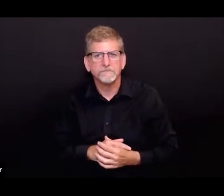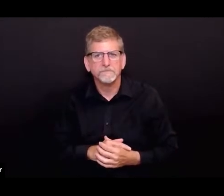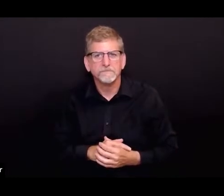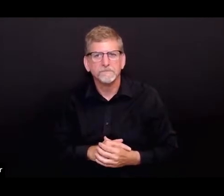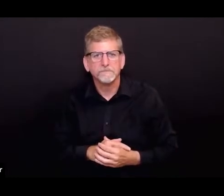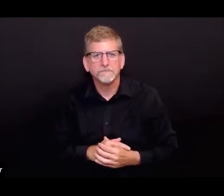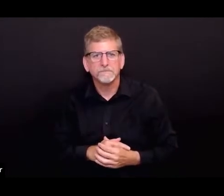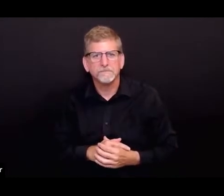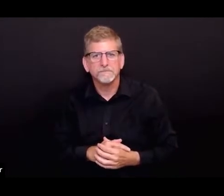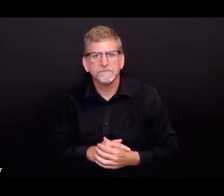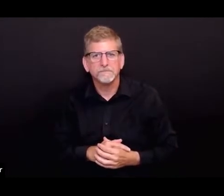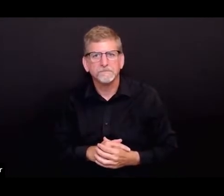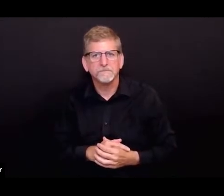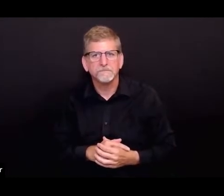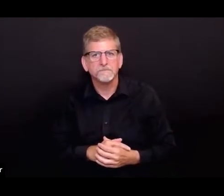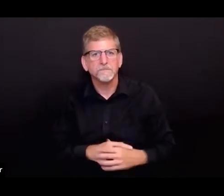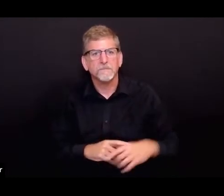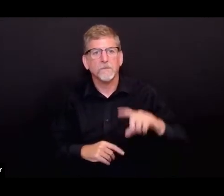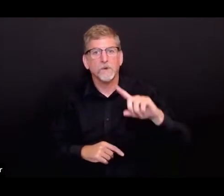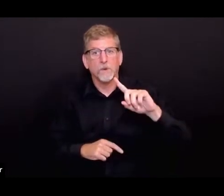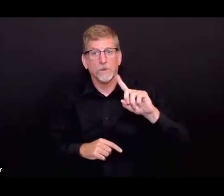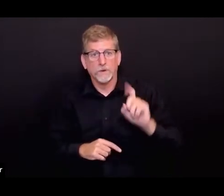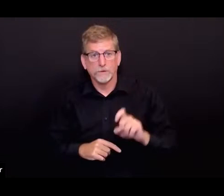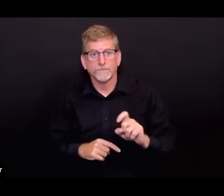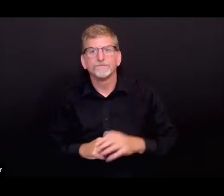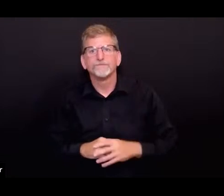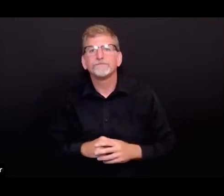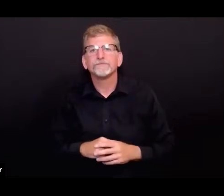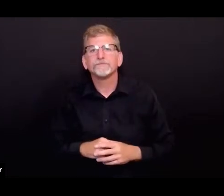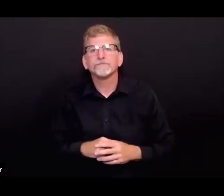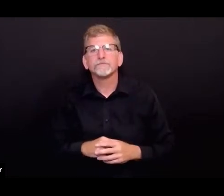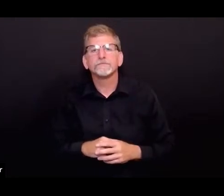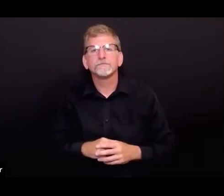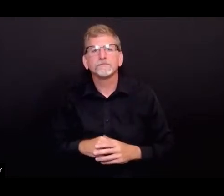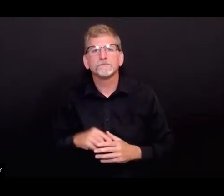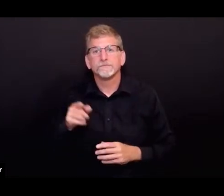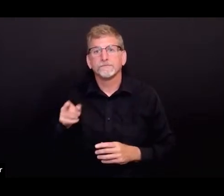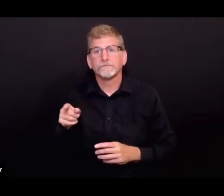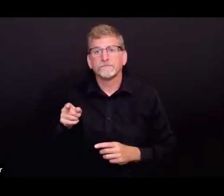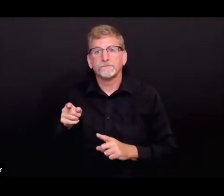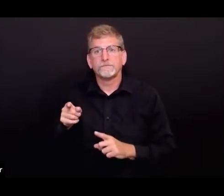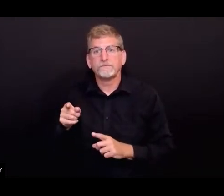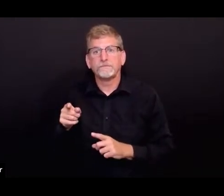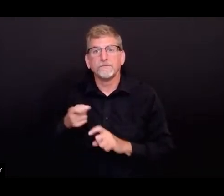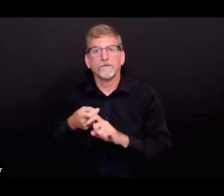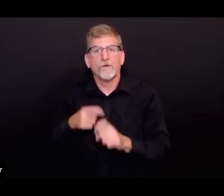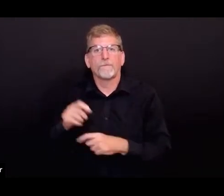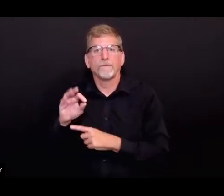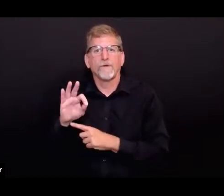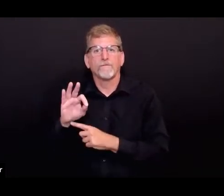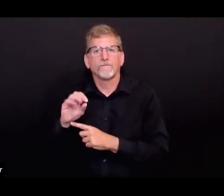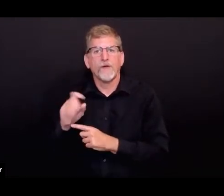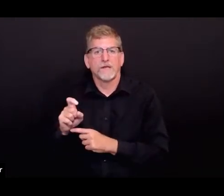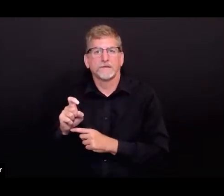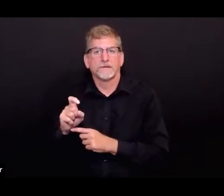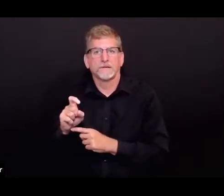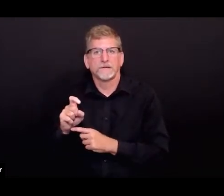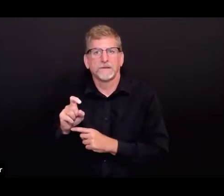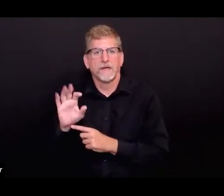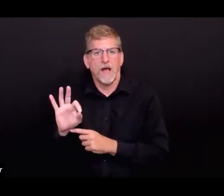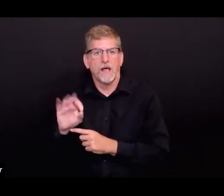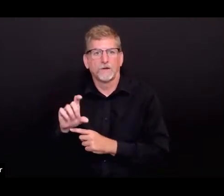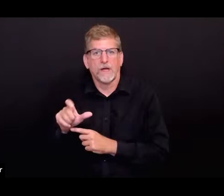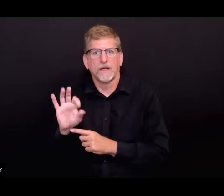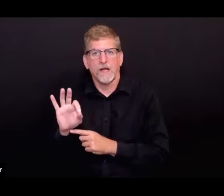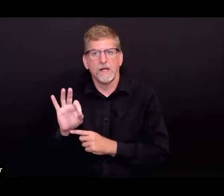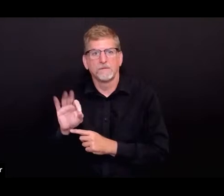Next, we have Theo Keith of Fox 9. Your line is now open. Governor and Commissioner